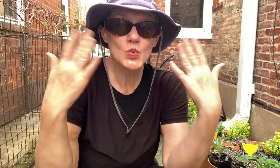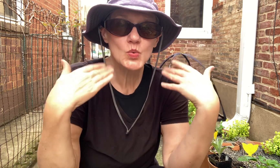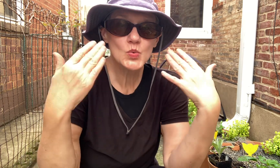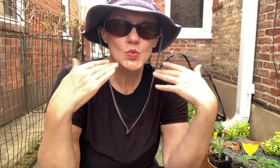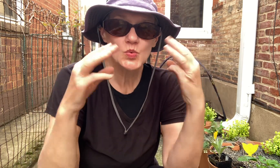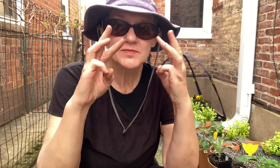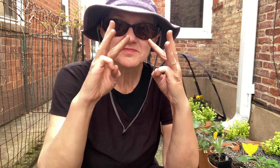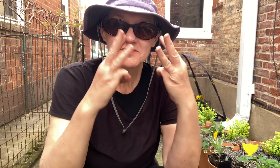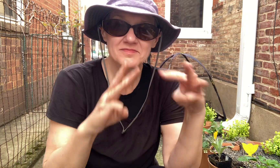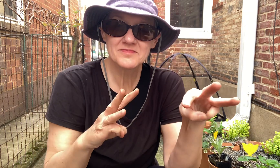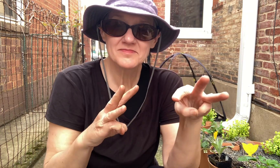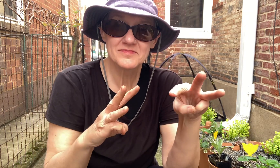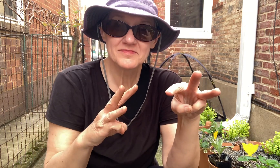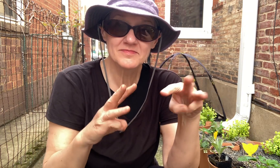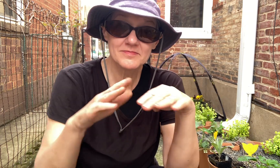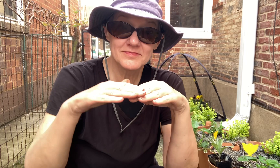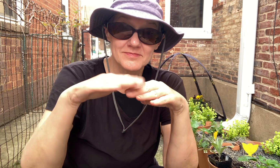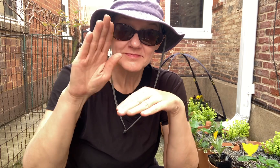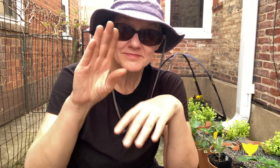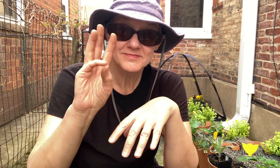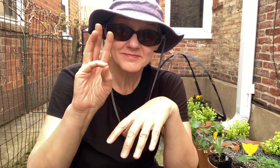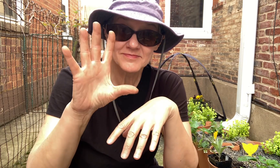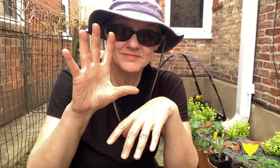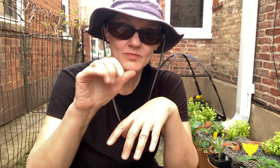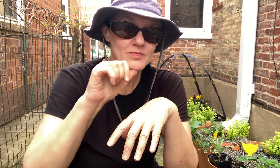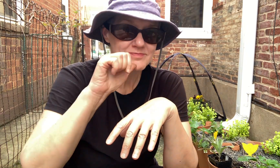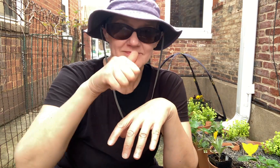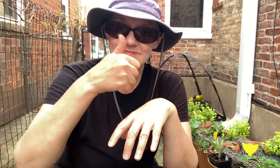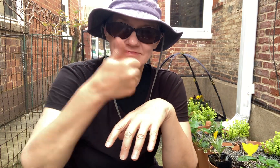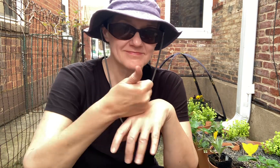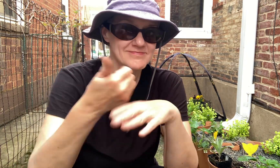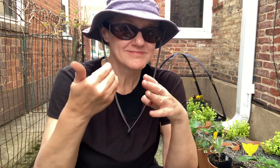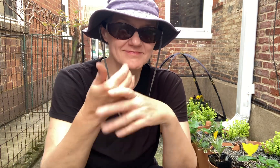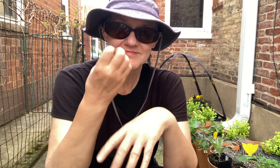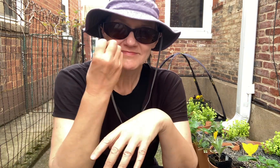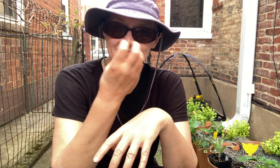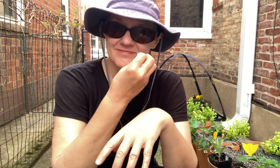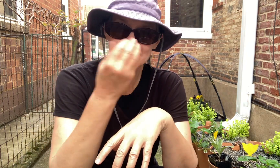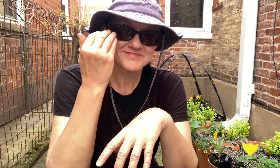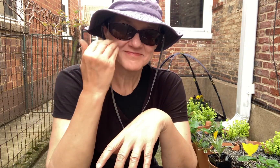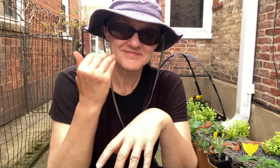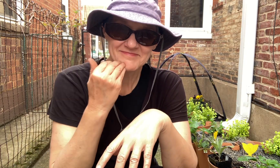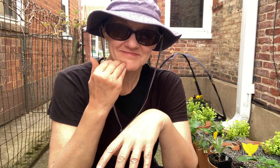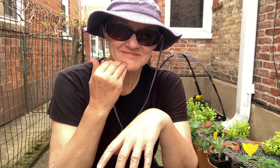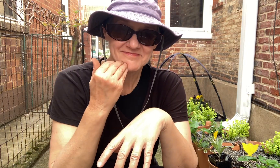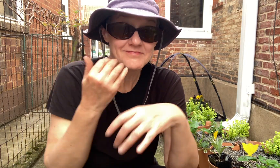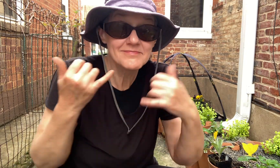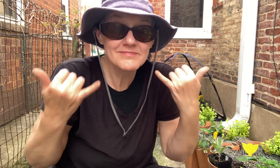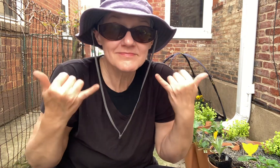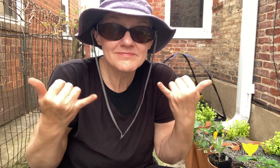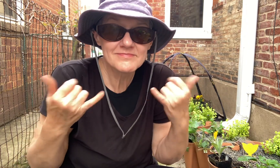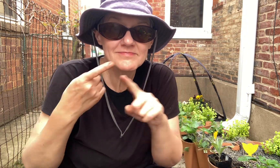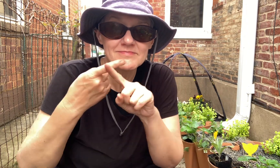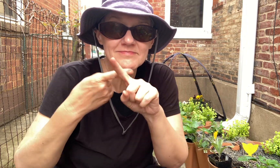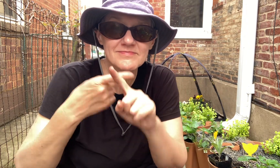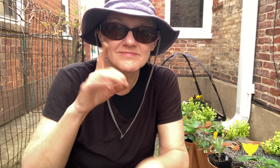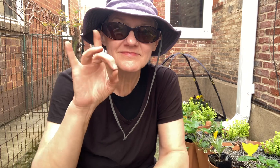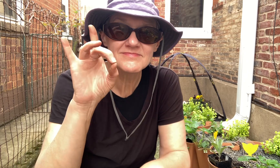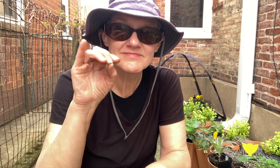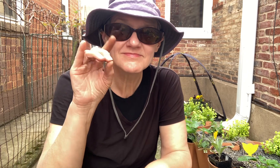Stock is a spring, cool weather flower. Over 65 degrees, it's not going to set new blooms.